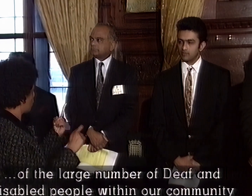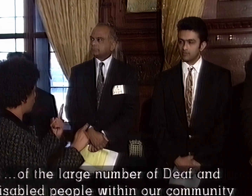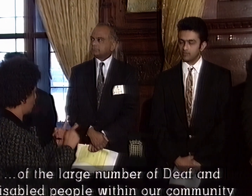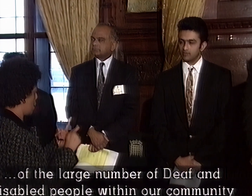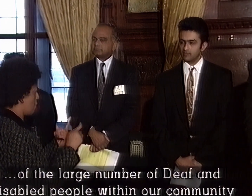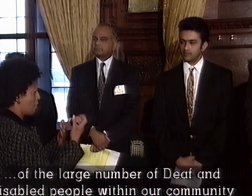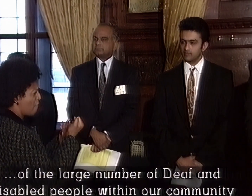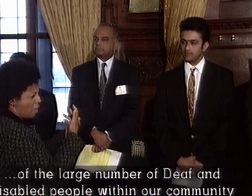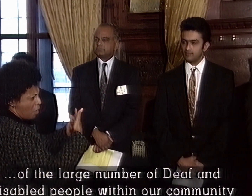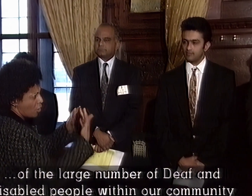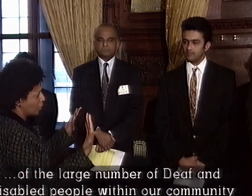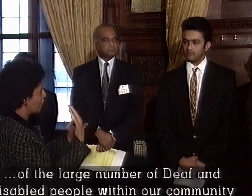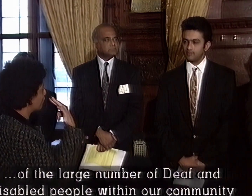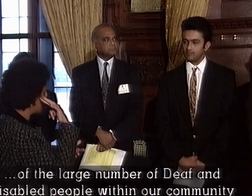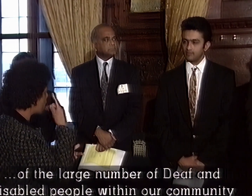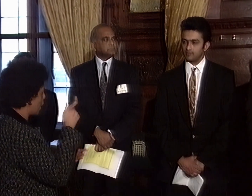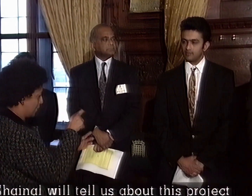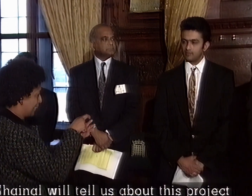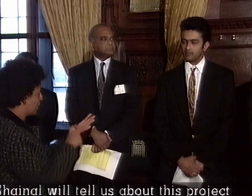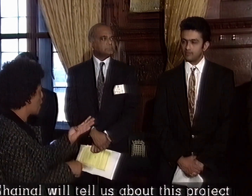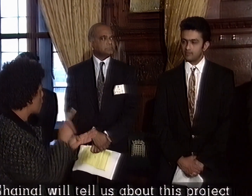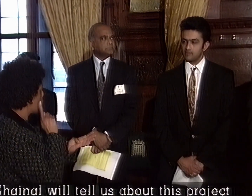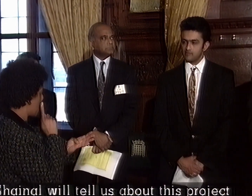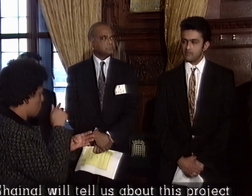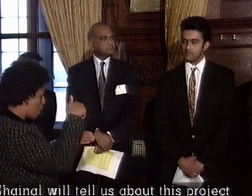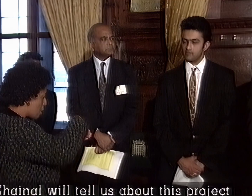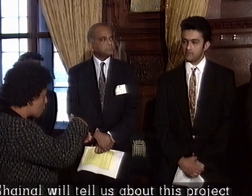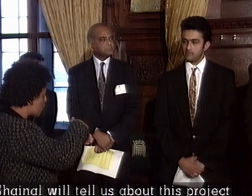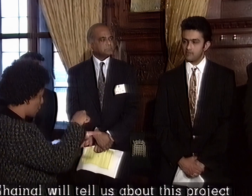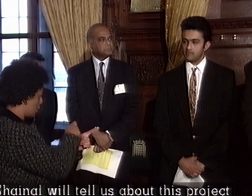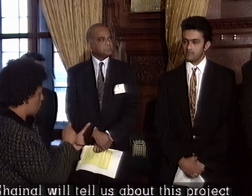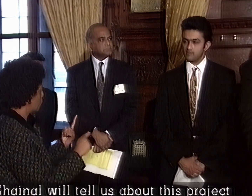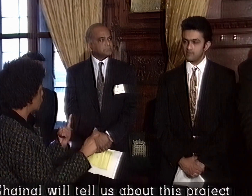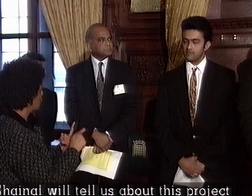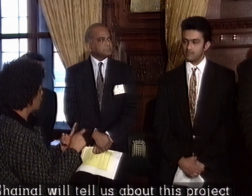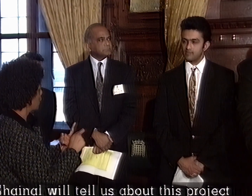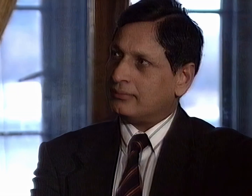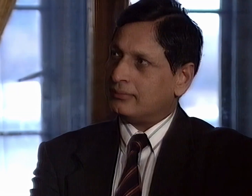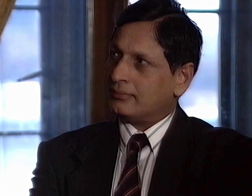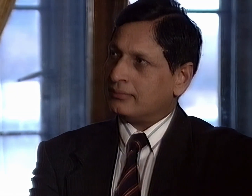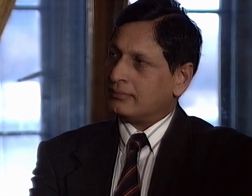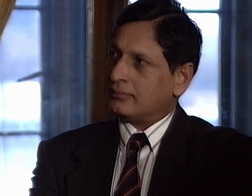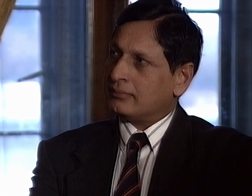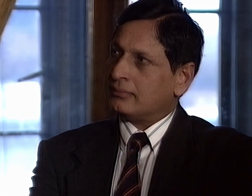disabled people who are within our community. Shen is going to speak to us very briefly about this project.